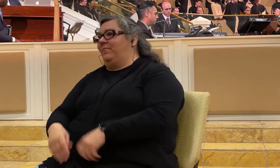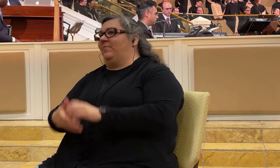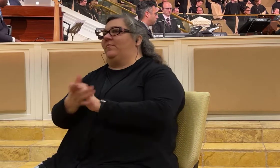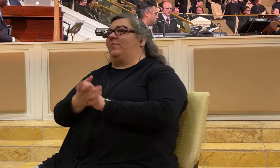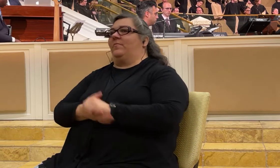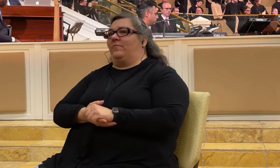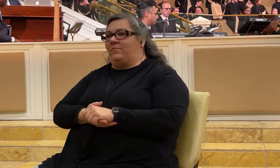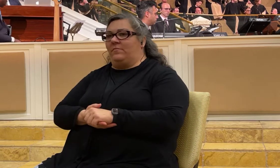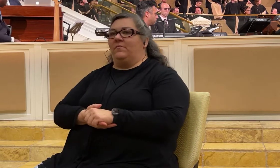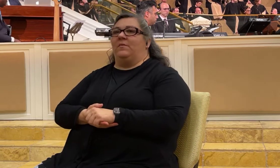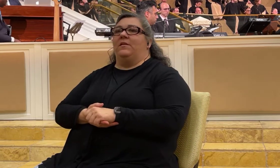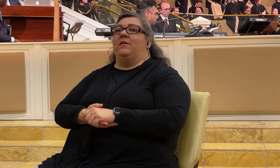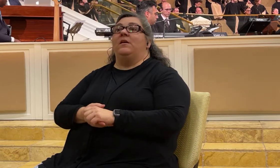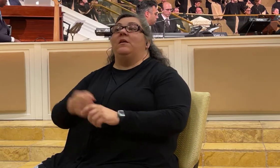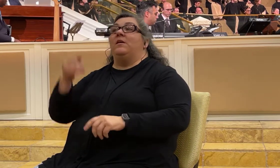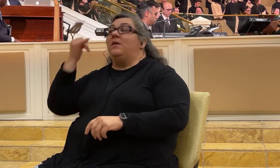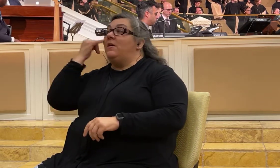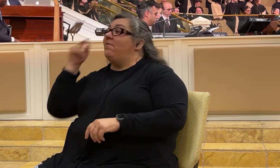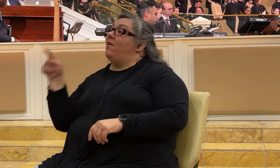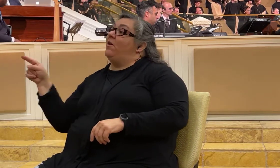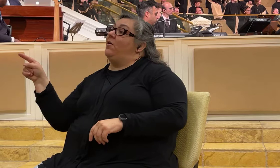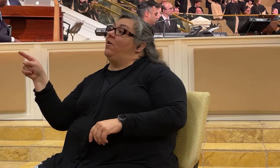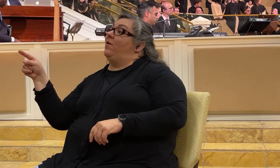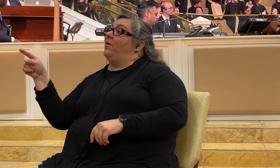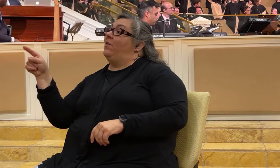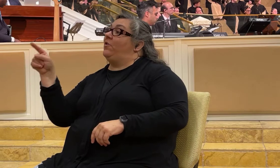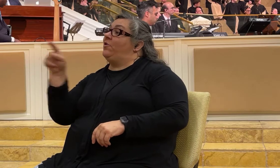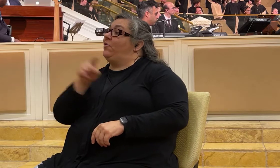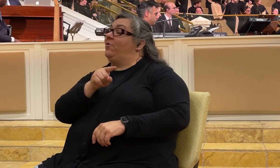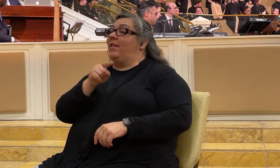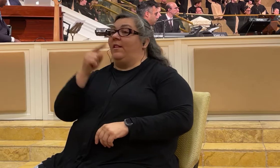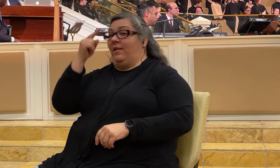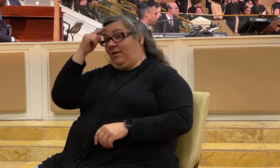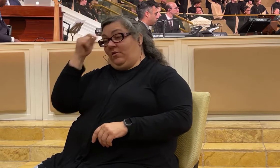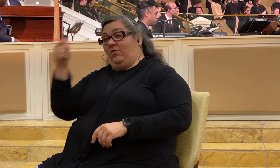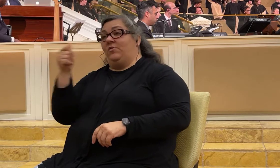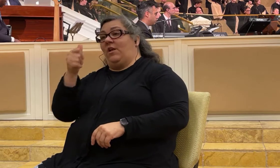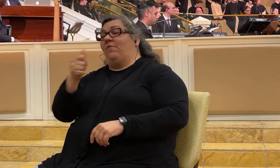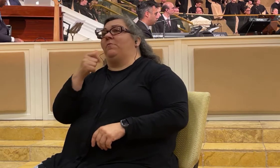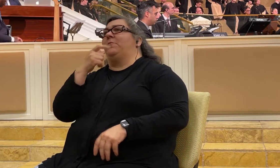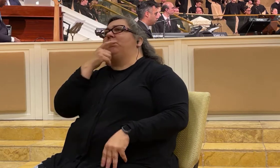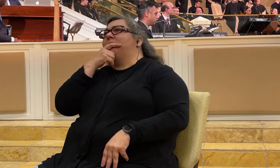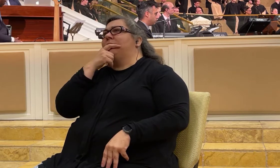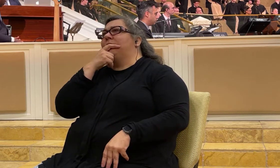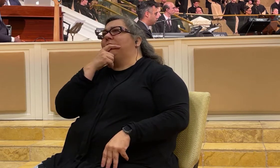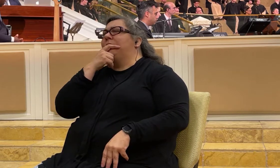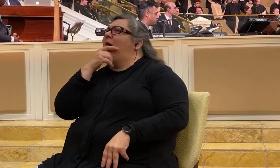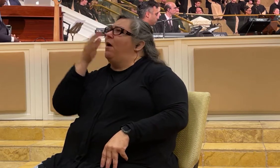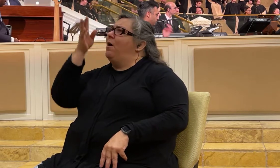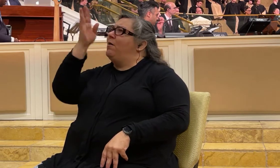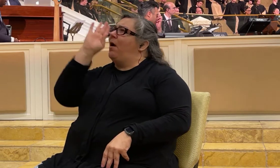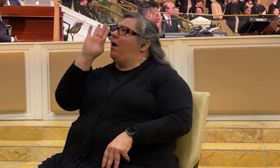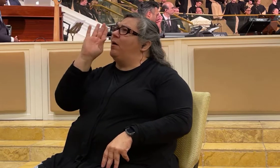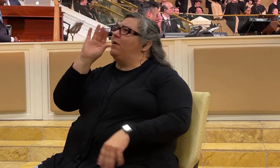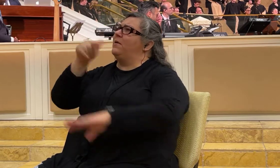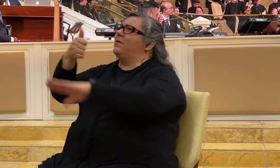So, if you get to the place where you're one of the people that says, well, where's God placed?